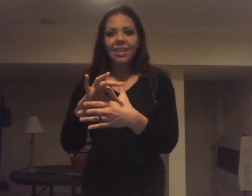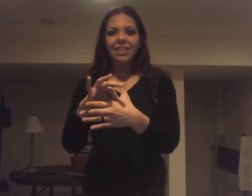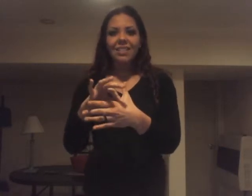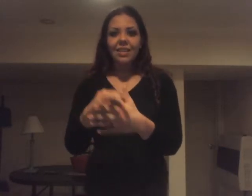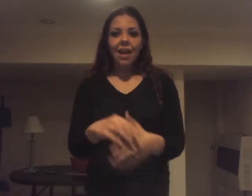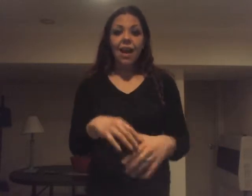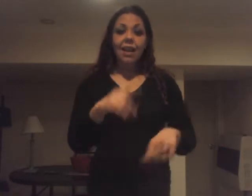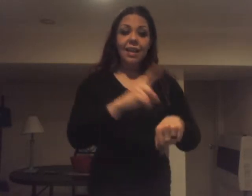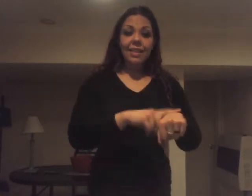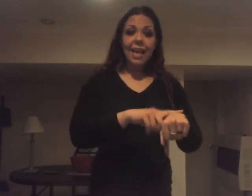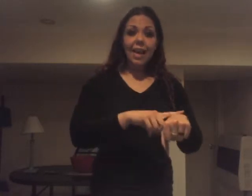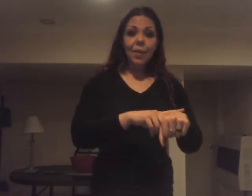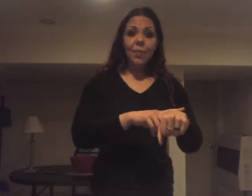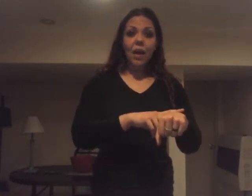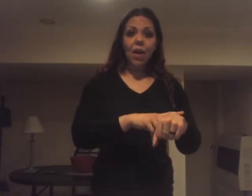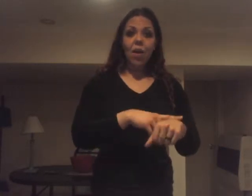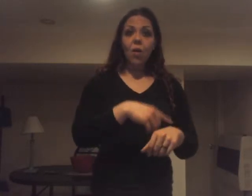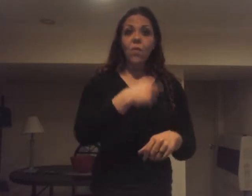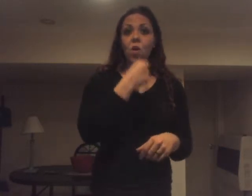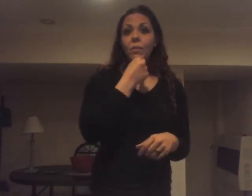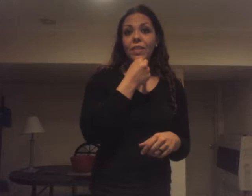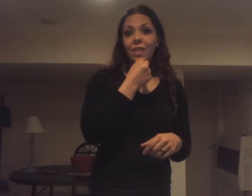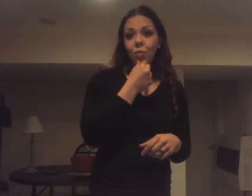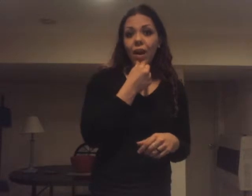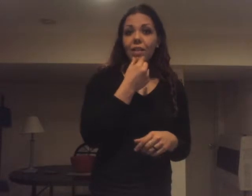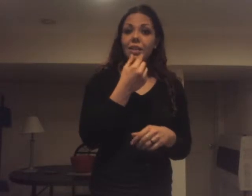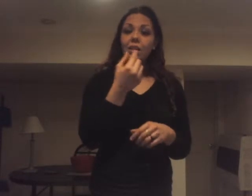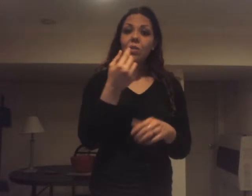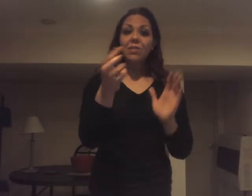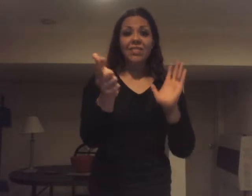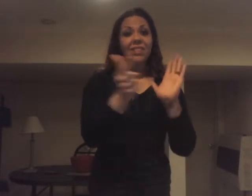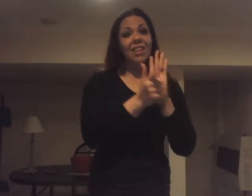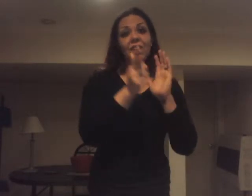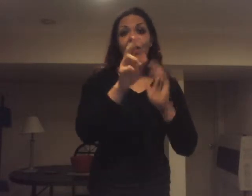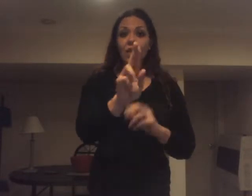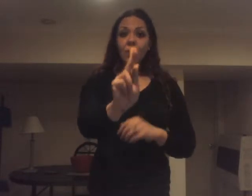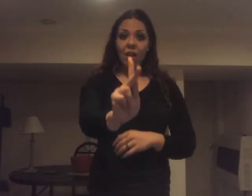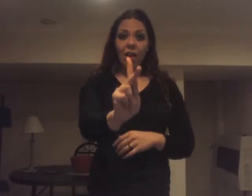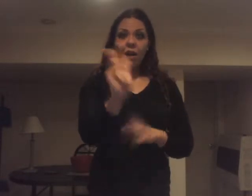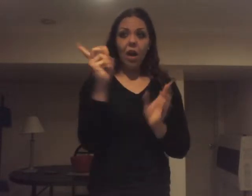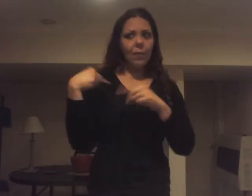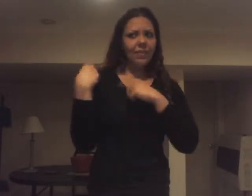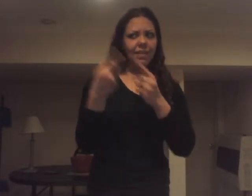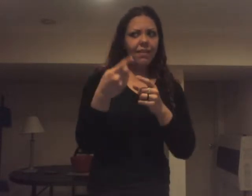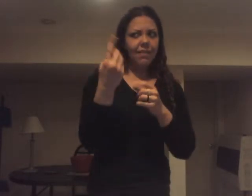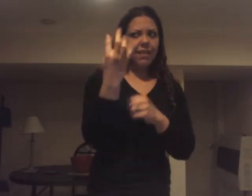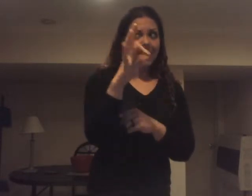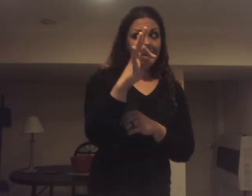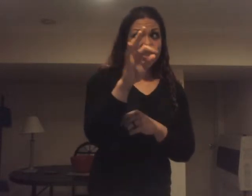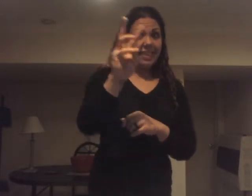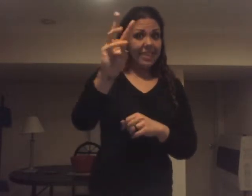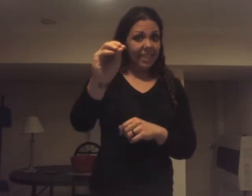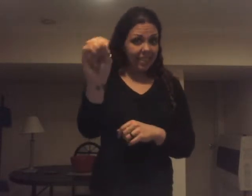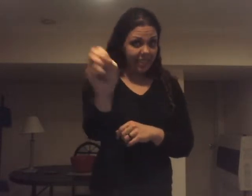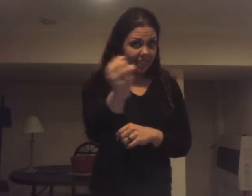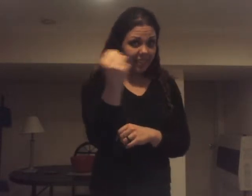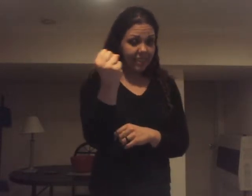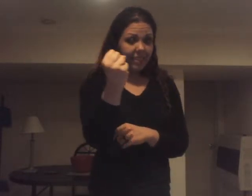homosexuality was illegal in the UK, up until the 1960s, it was regarded as an